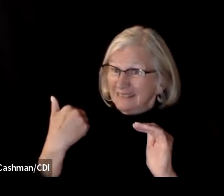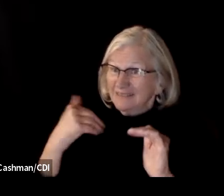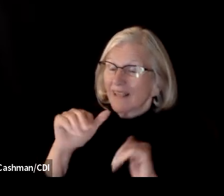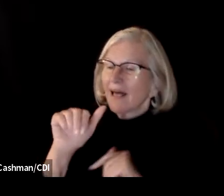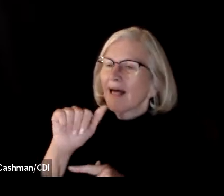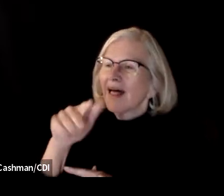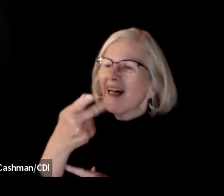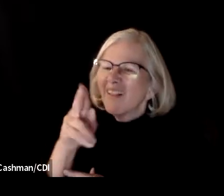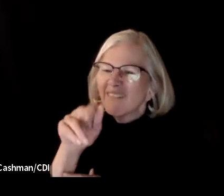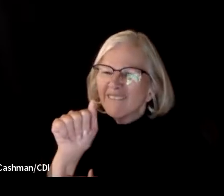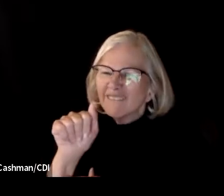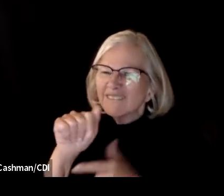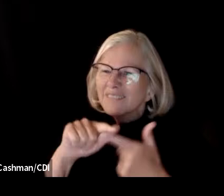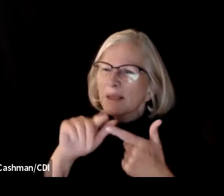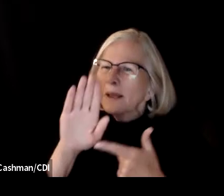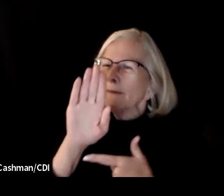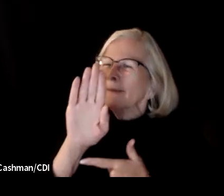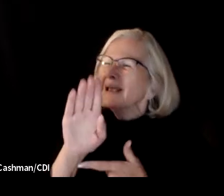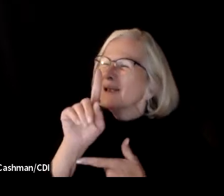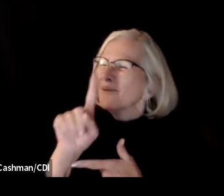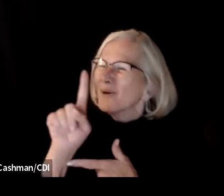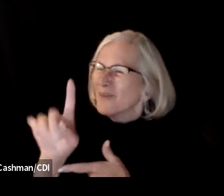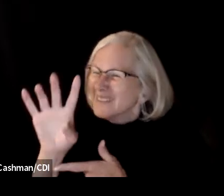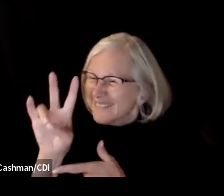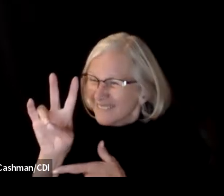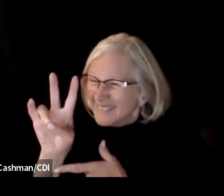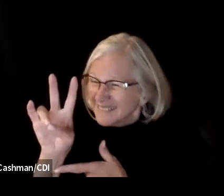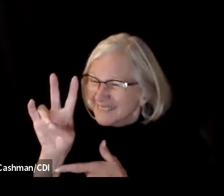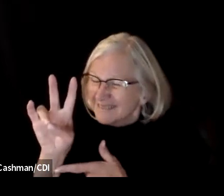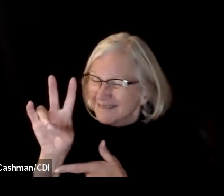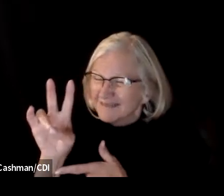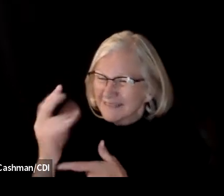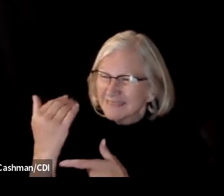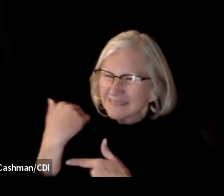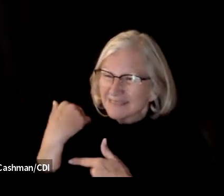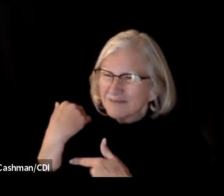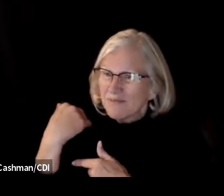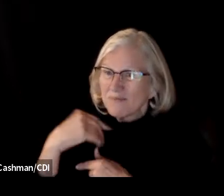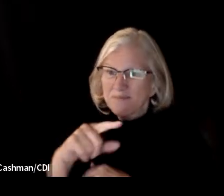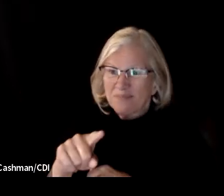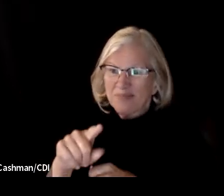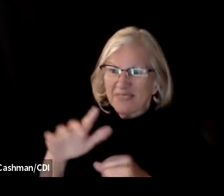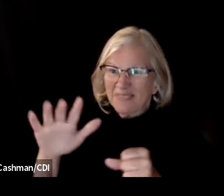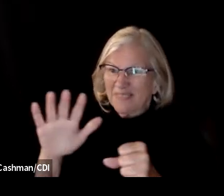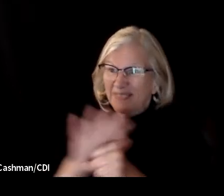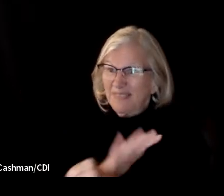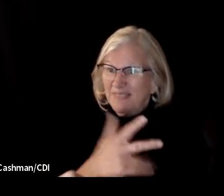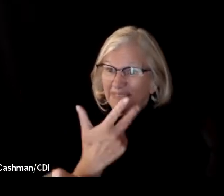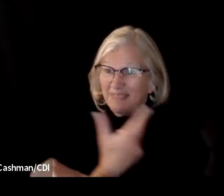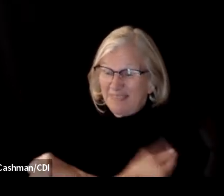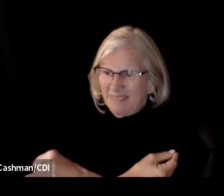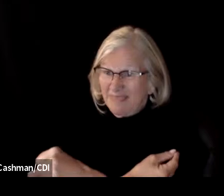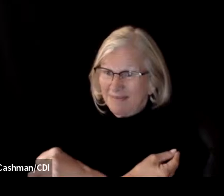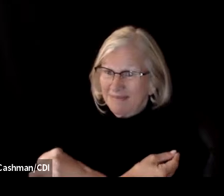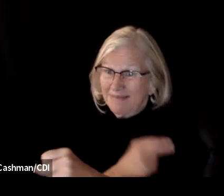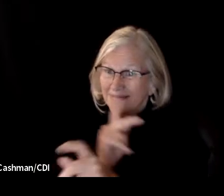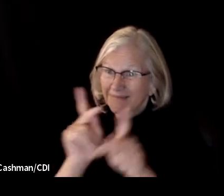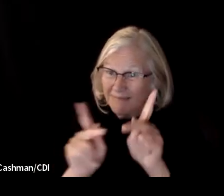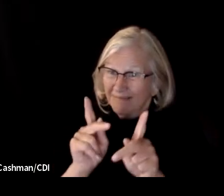we saw earlier this year, is that fully vaccinated people who have a breakthrough